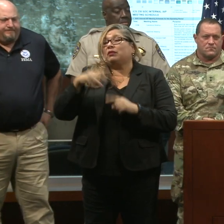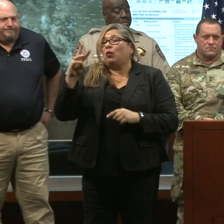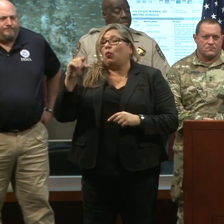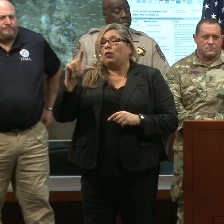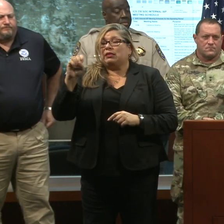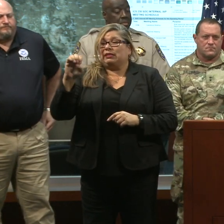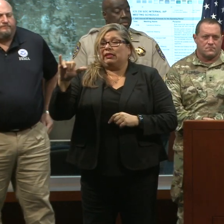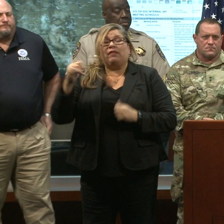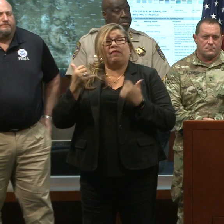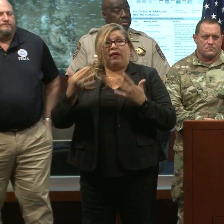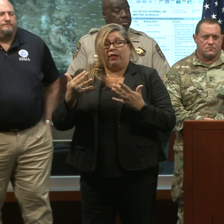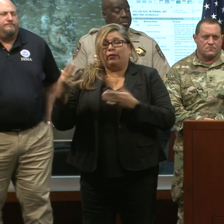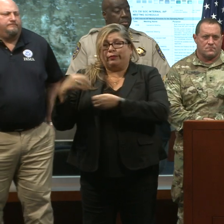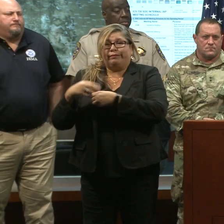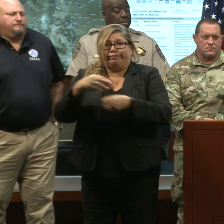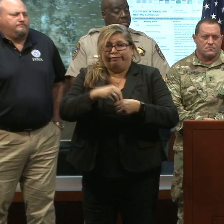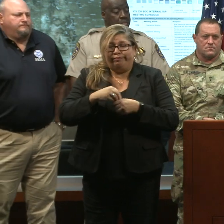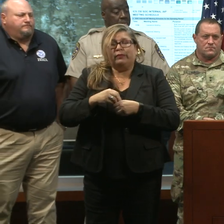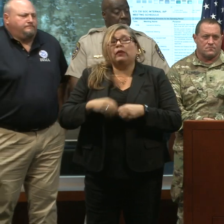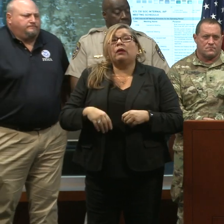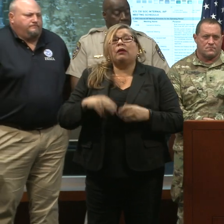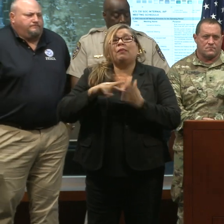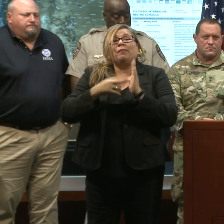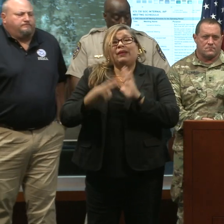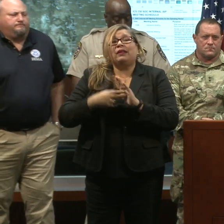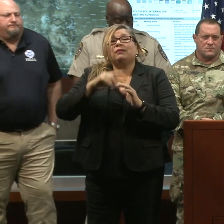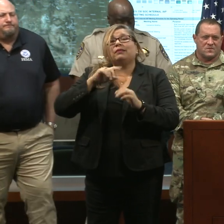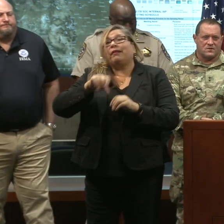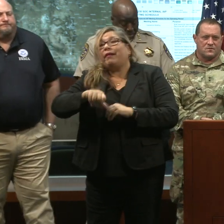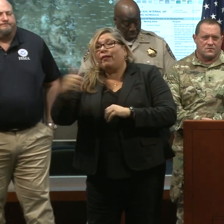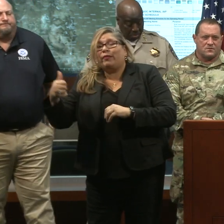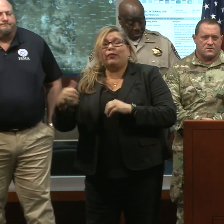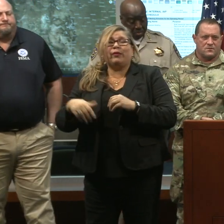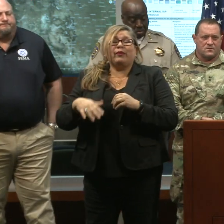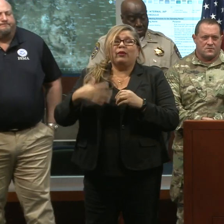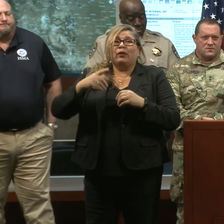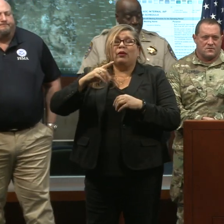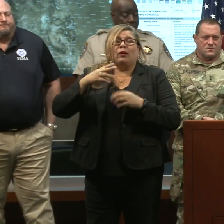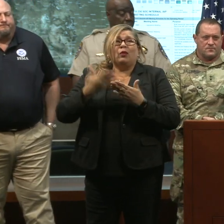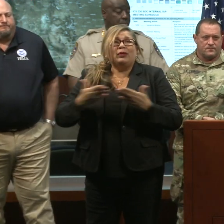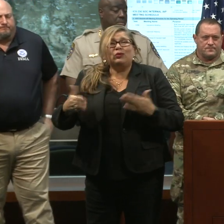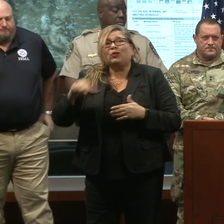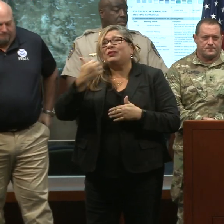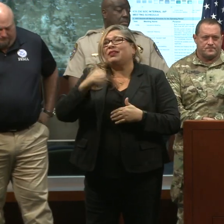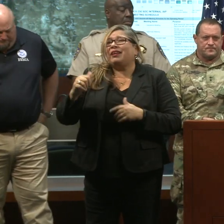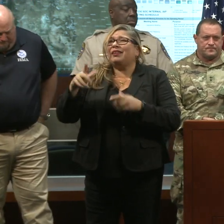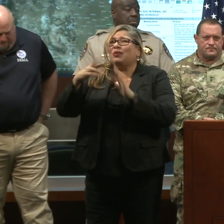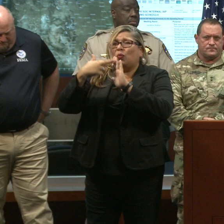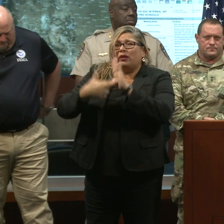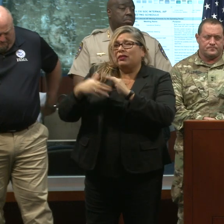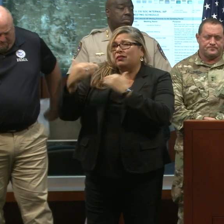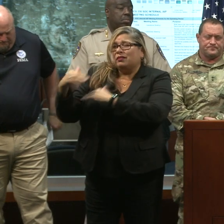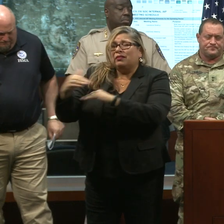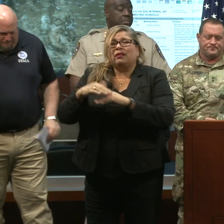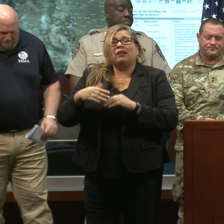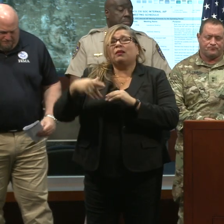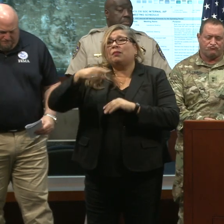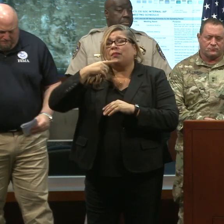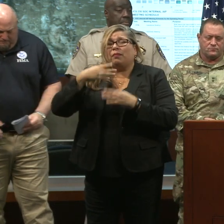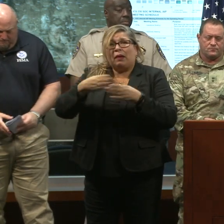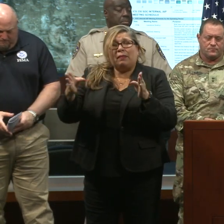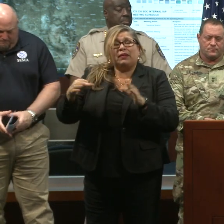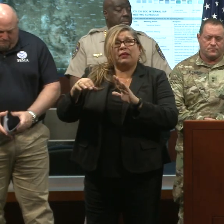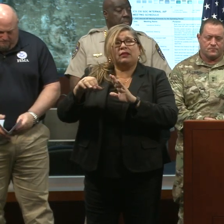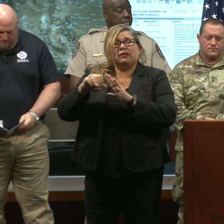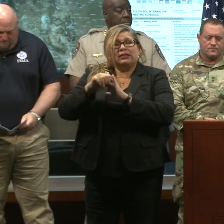will ensure that additional resources and any regulatory impediments, any state public safety assets are